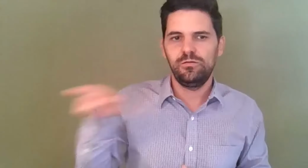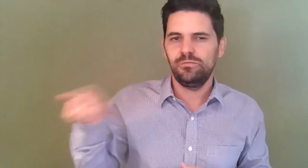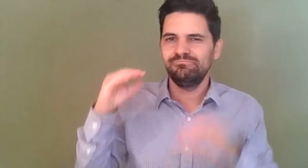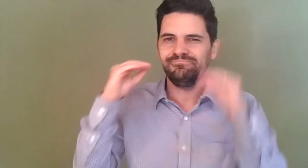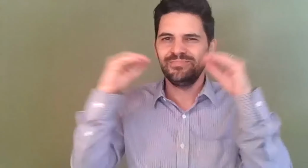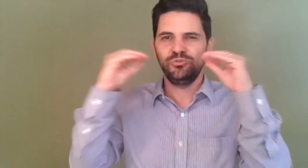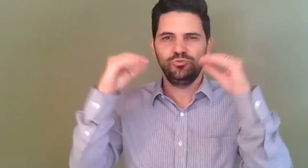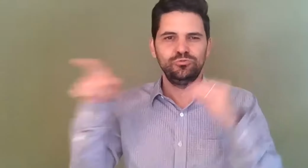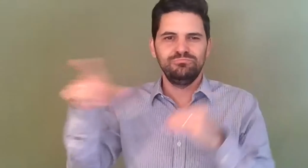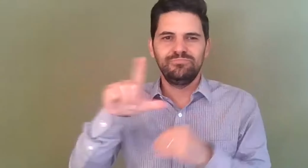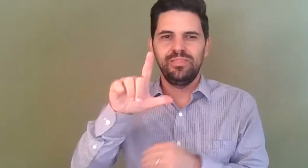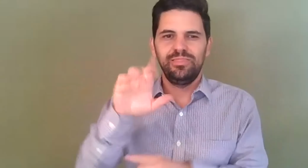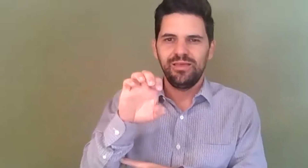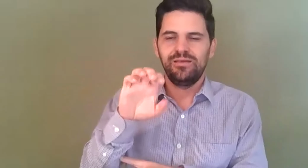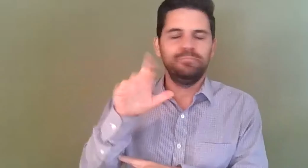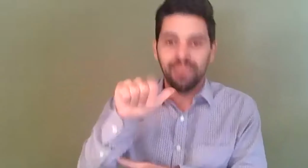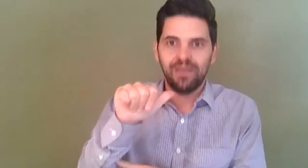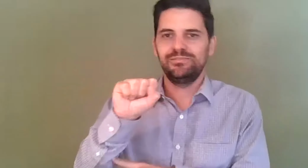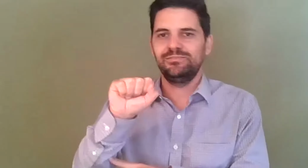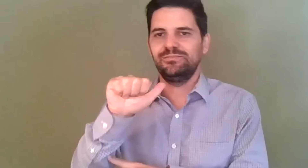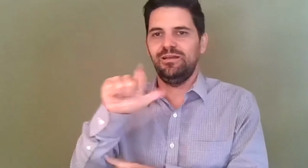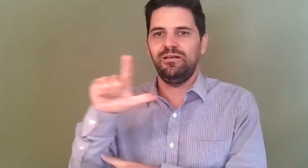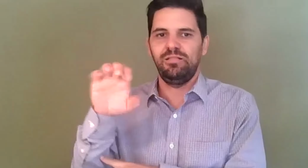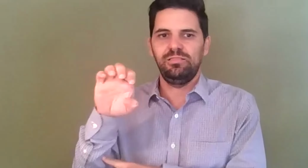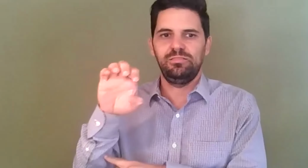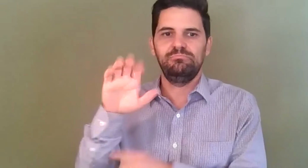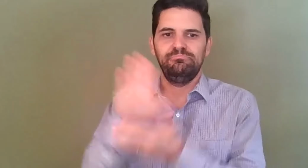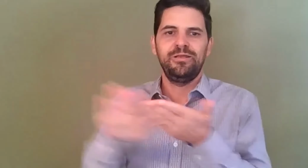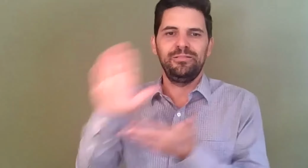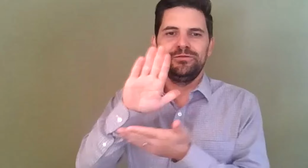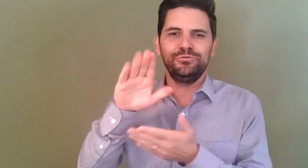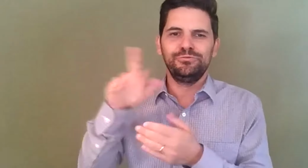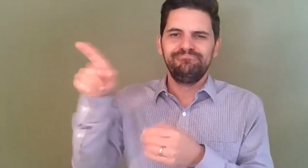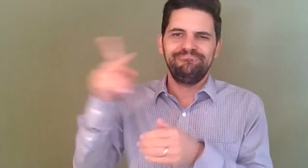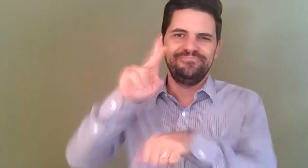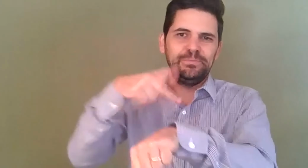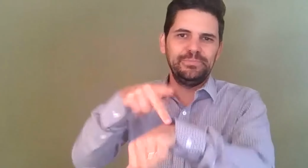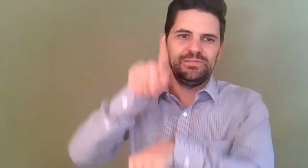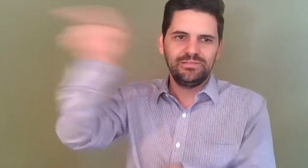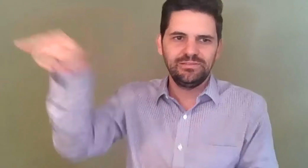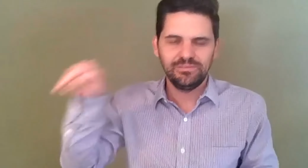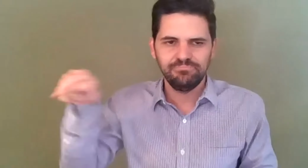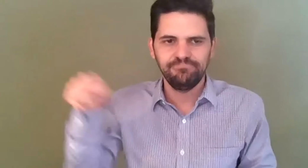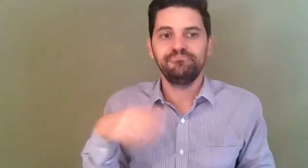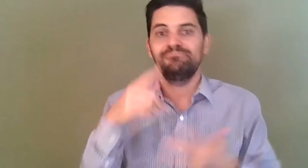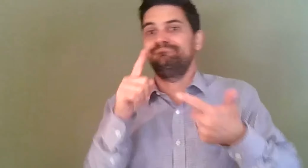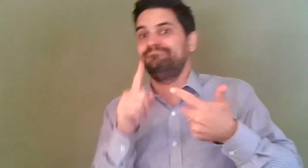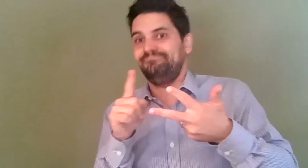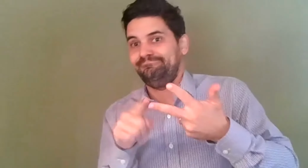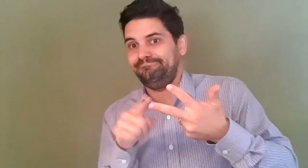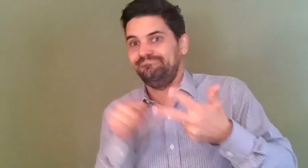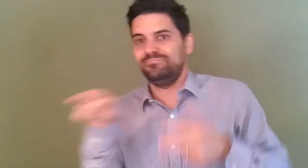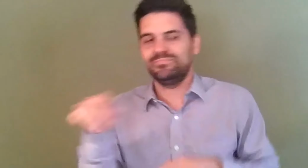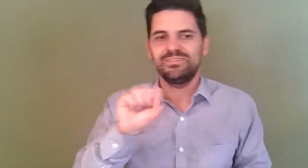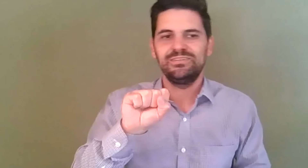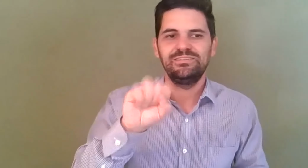Michael Vea. He's an instructor of the La Salle College of Saint